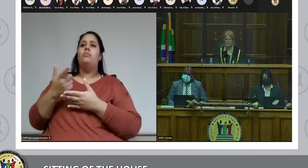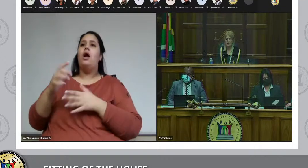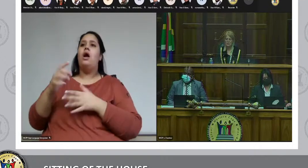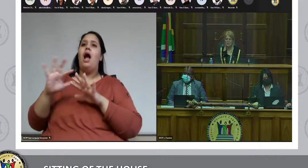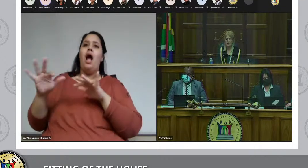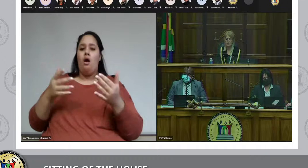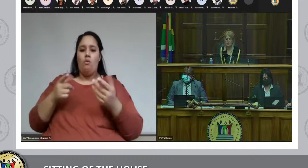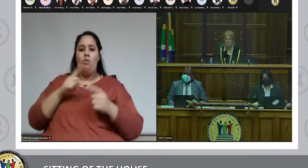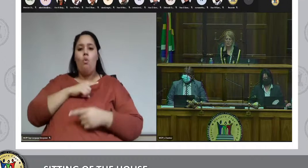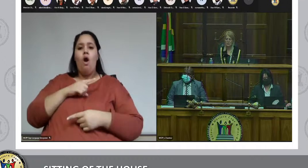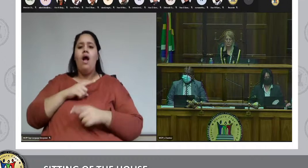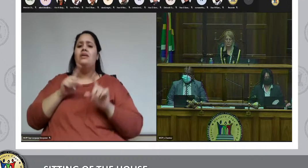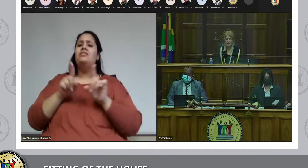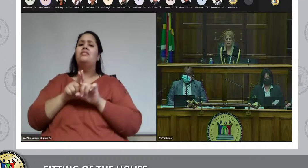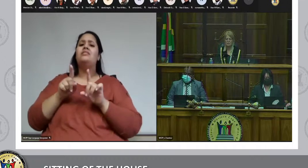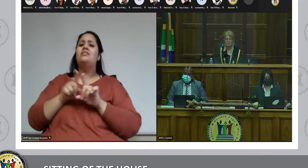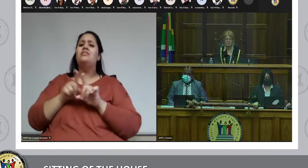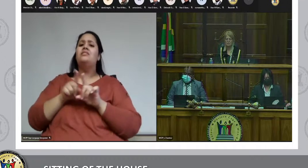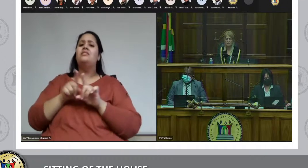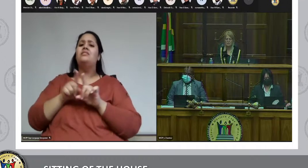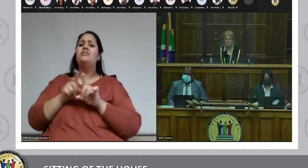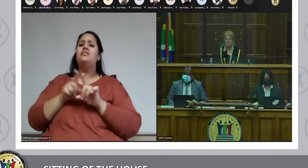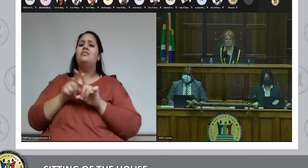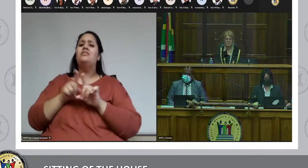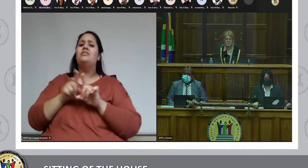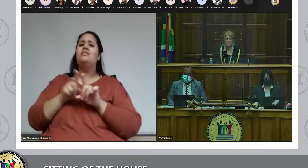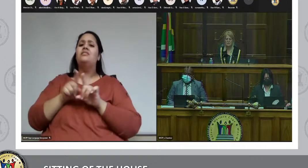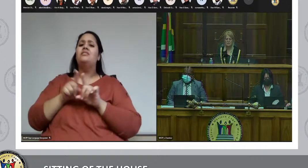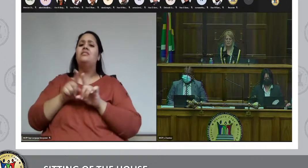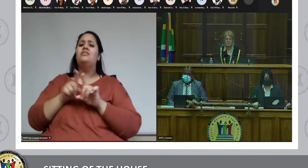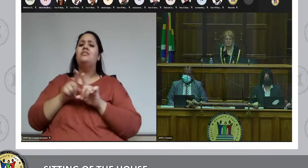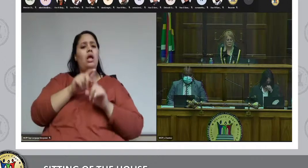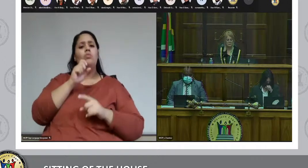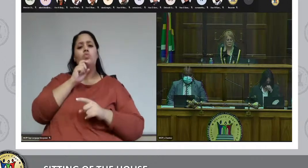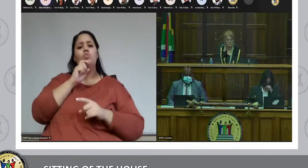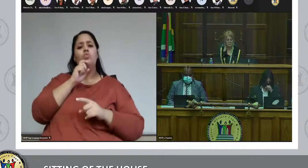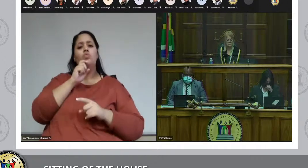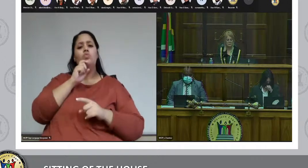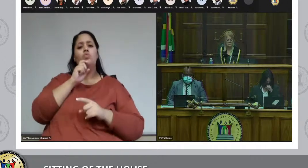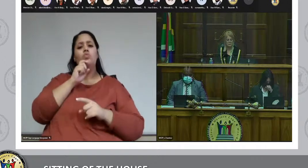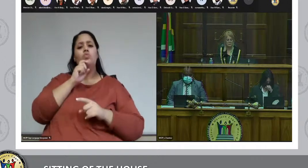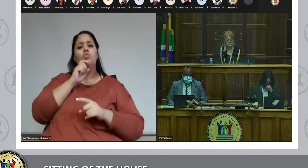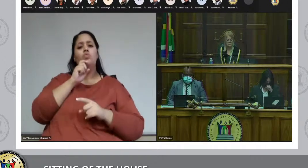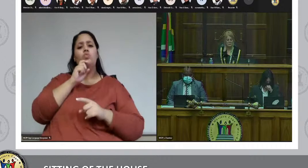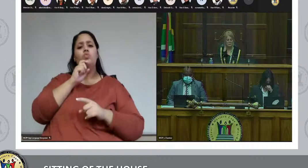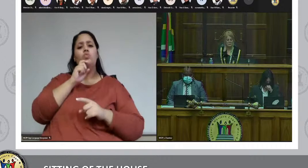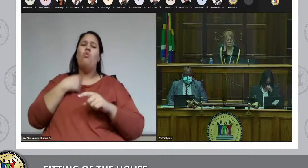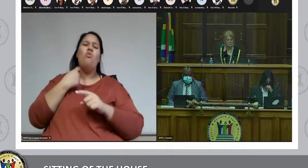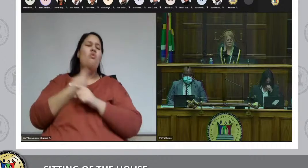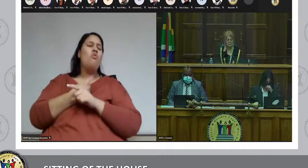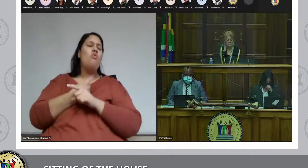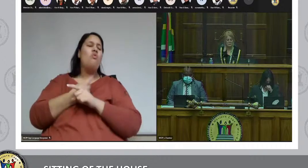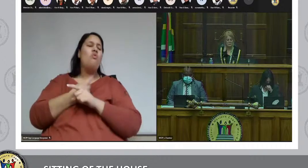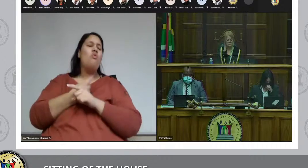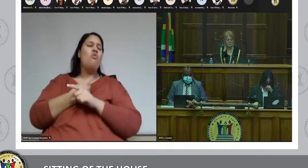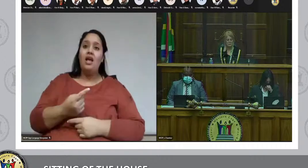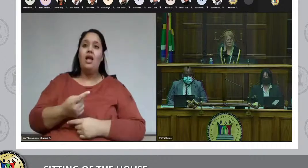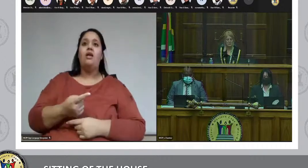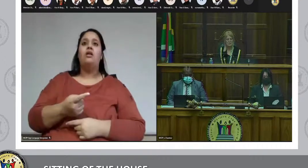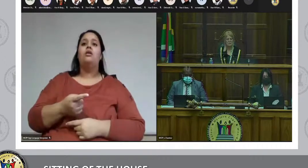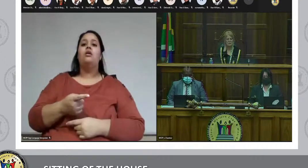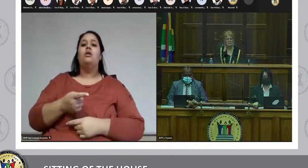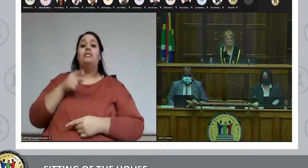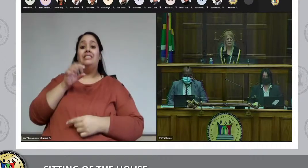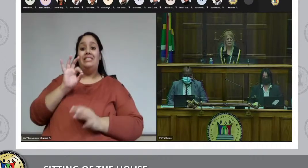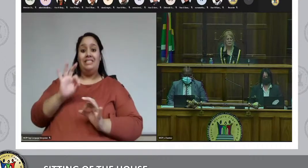the same data is used to report crime. Let them use the data to register people. All we're saying is get this approach